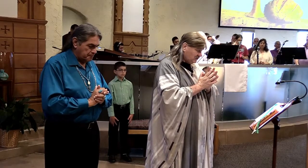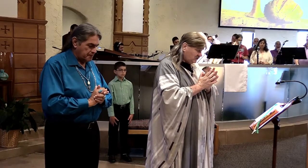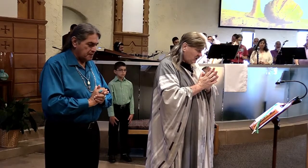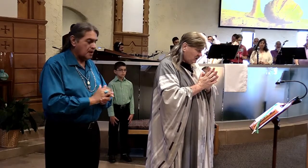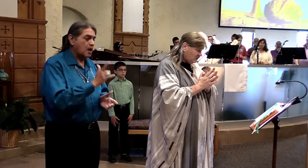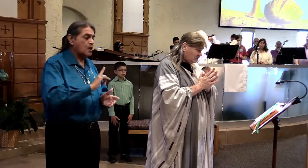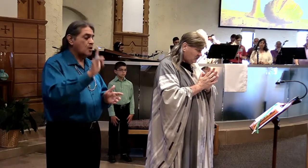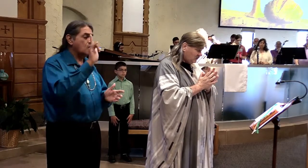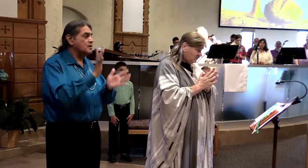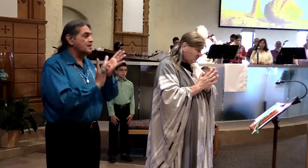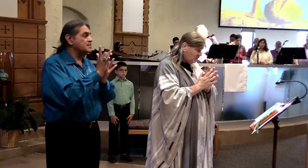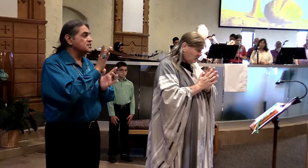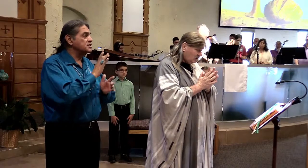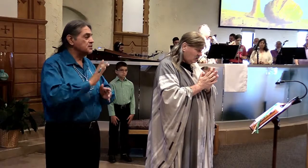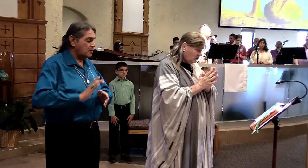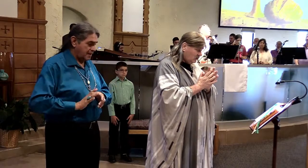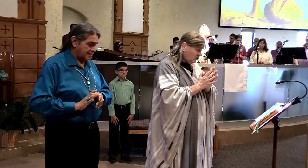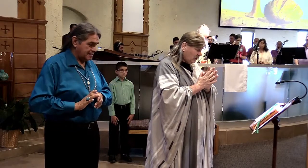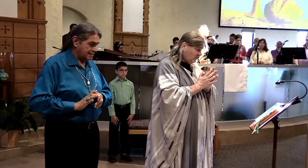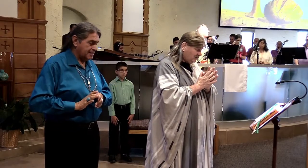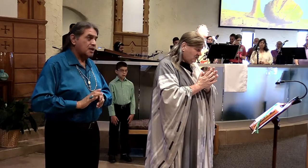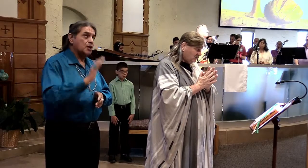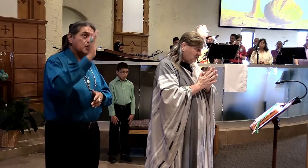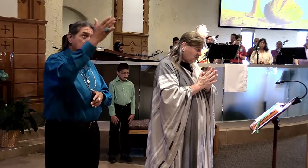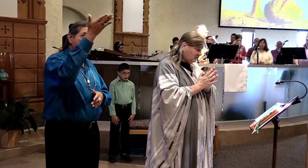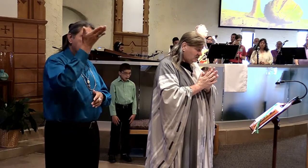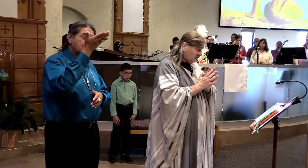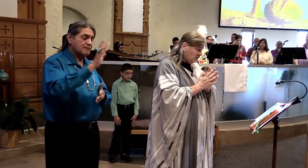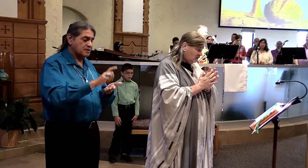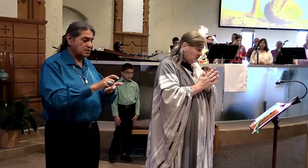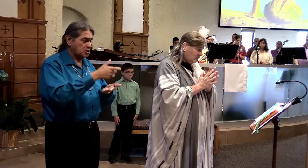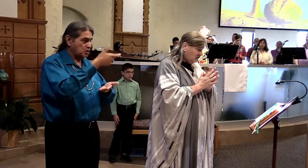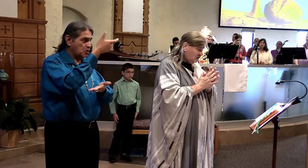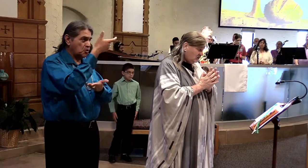Lord Jesus Christ, you gave us the Eucharist